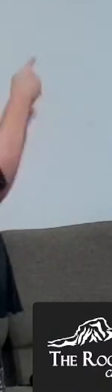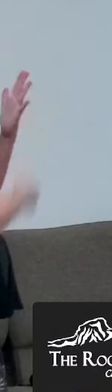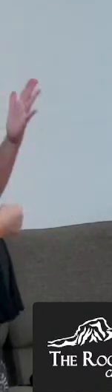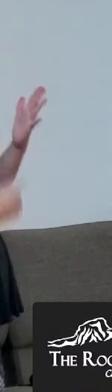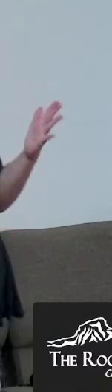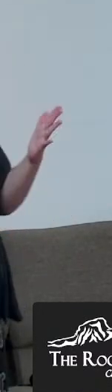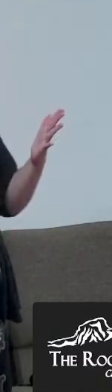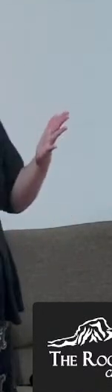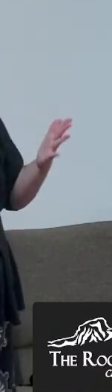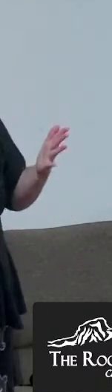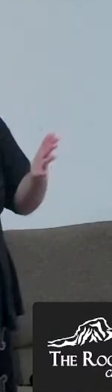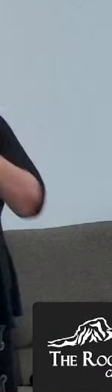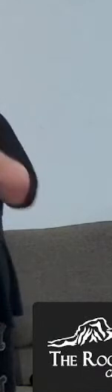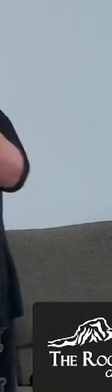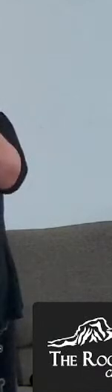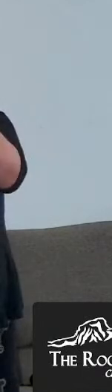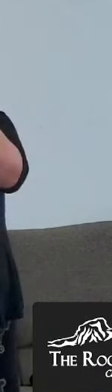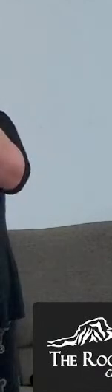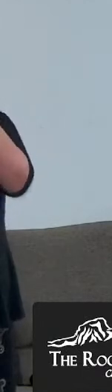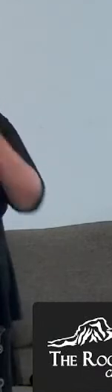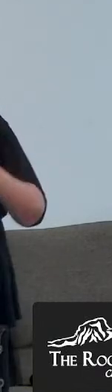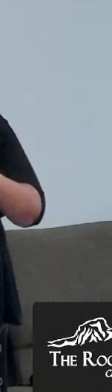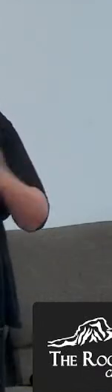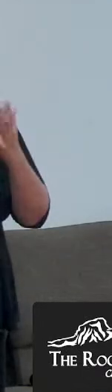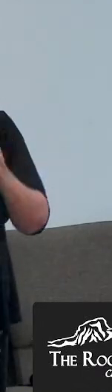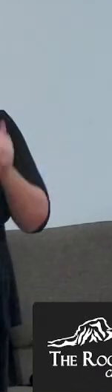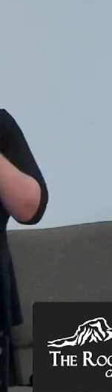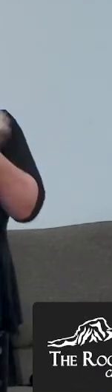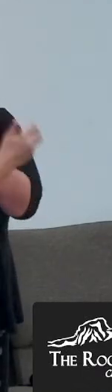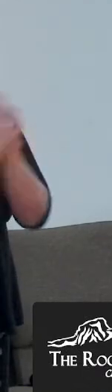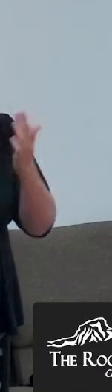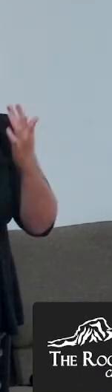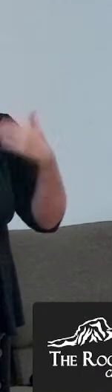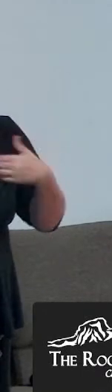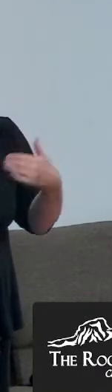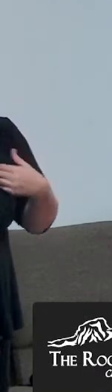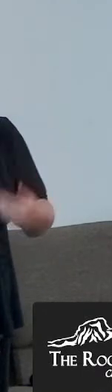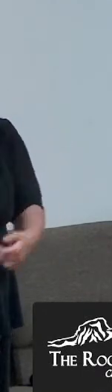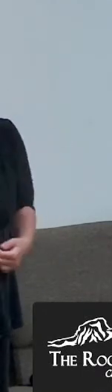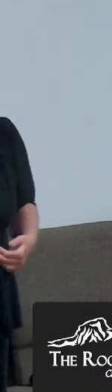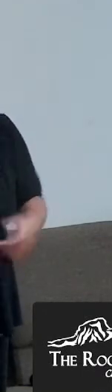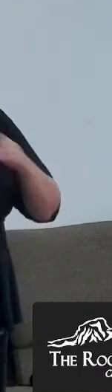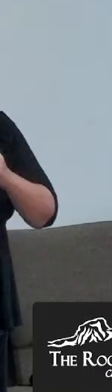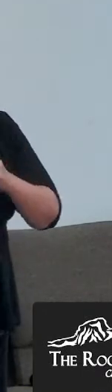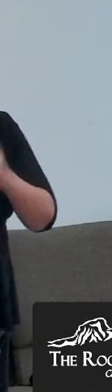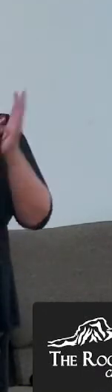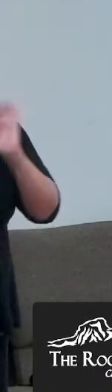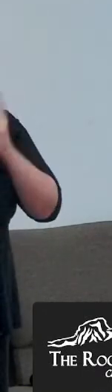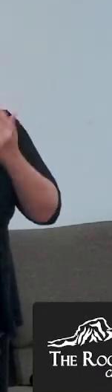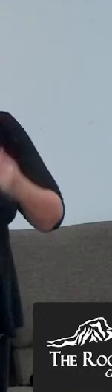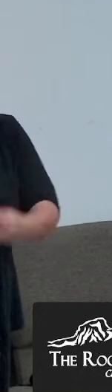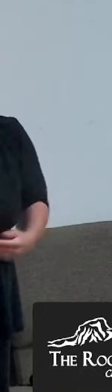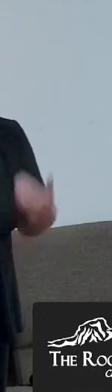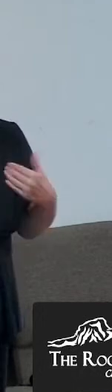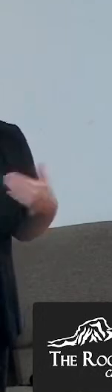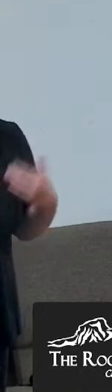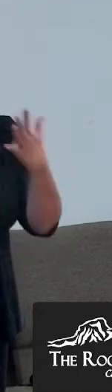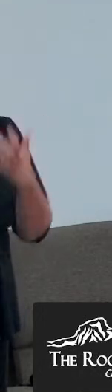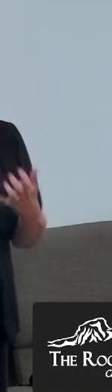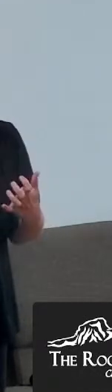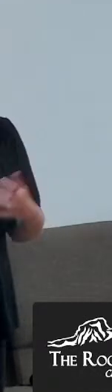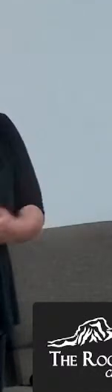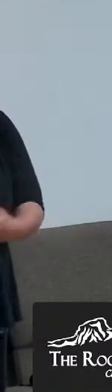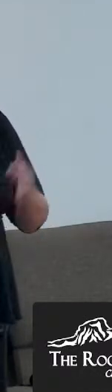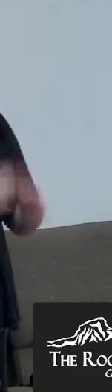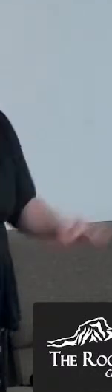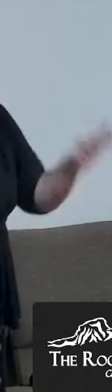ignore that. Amen. But God, I want everything that you've meant in your book for me to have. Brother, he's worthy